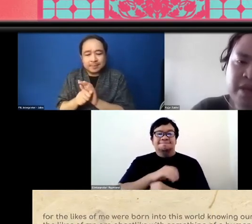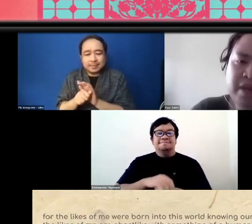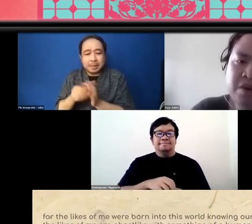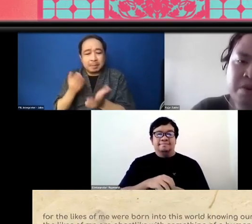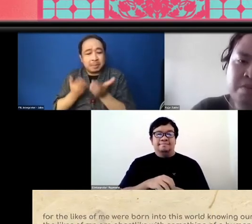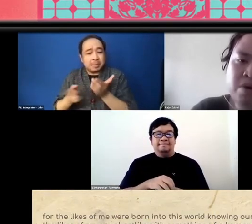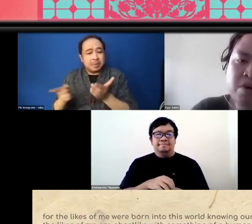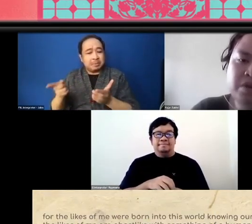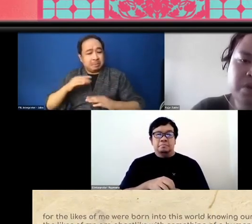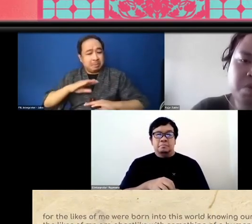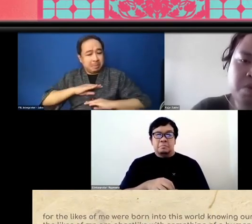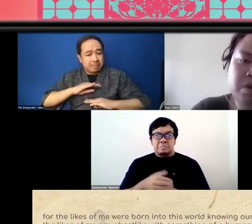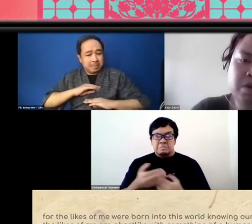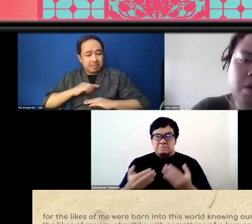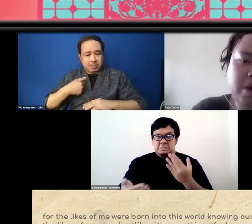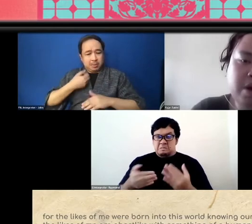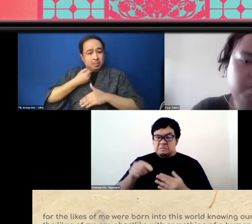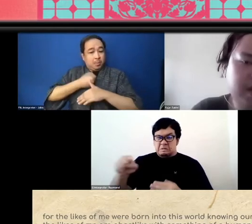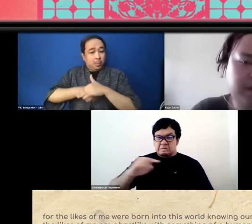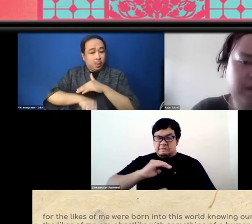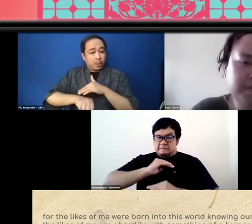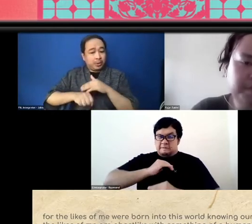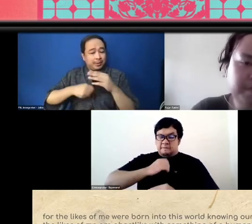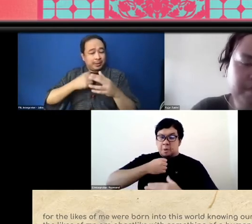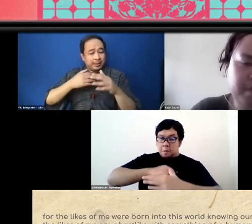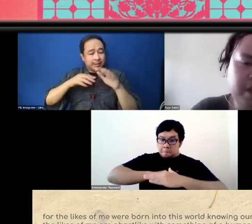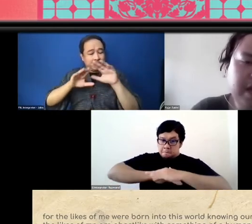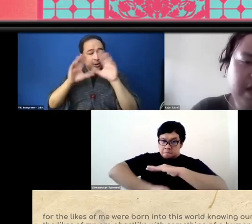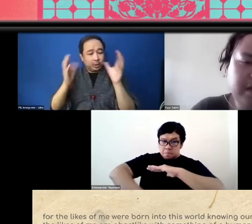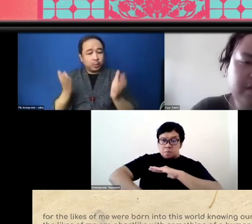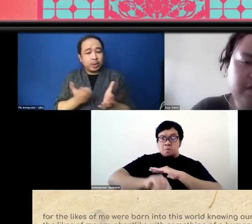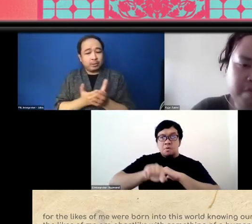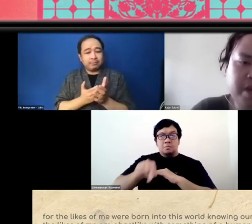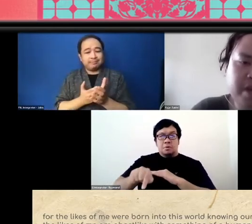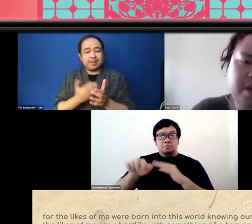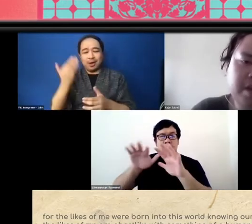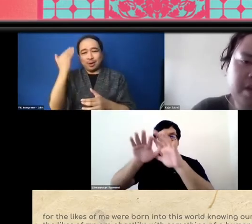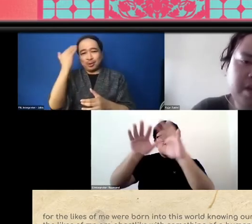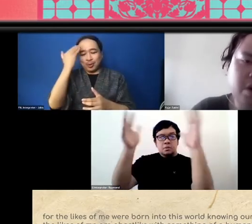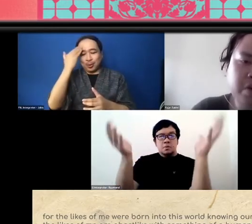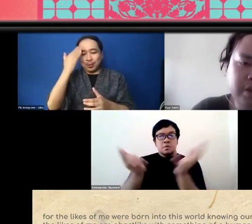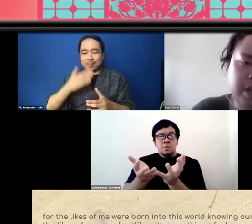of me, we're born into this world knowing our place. The likes of me